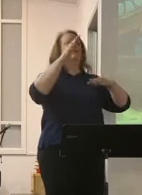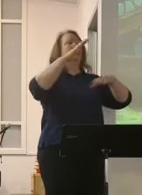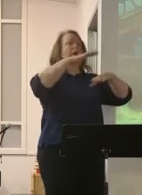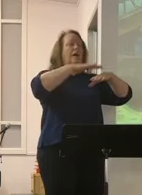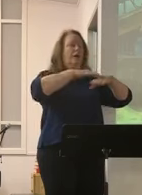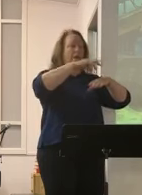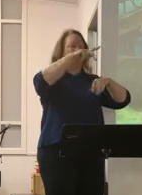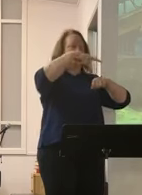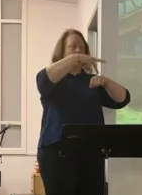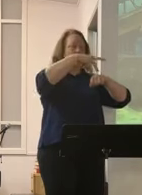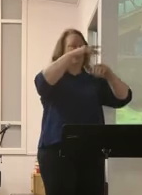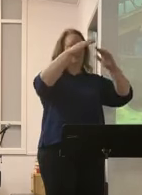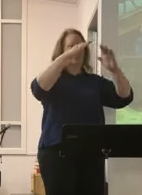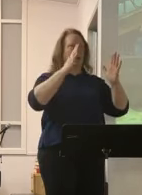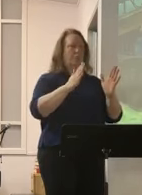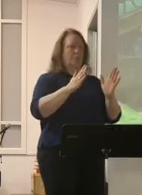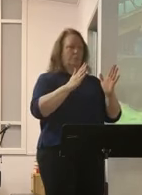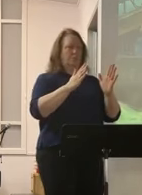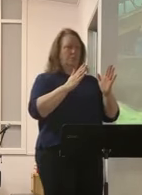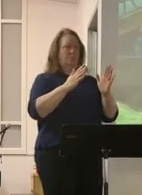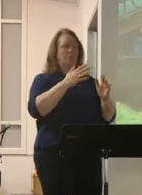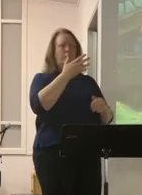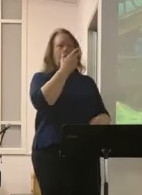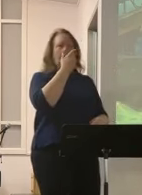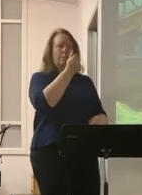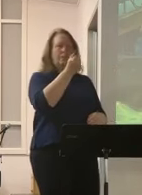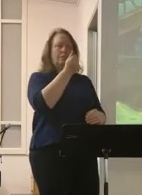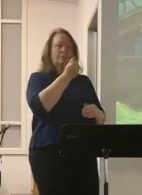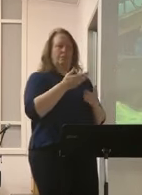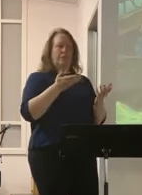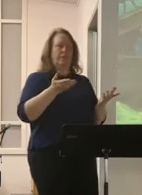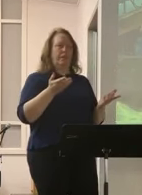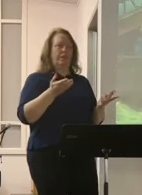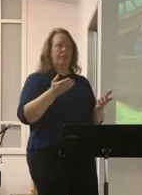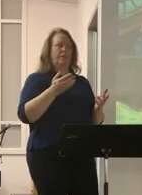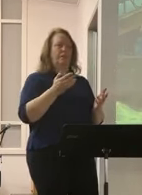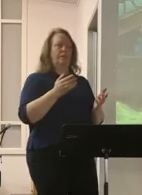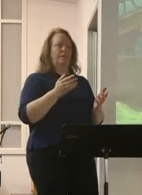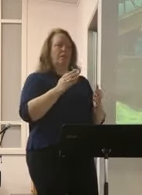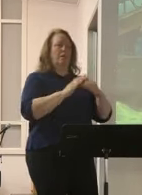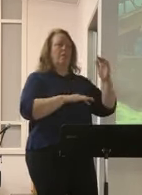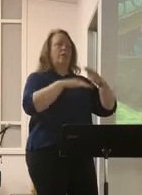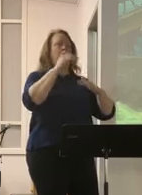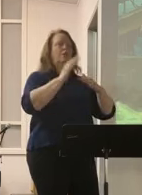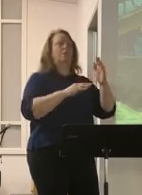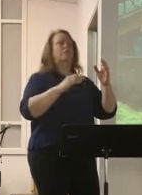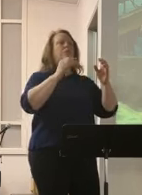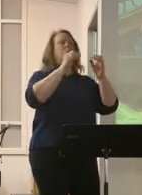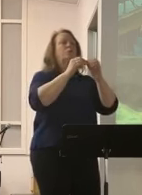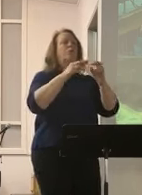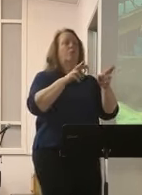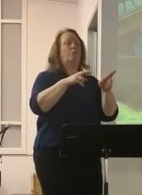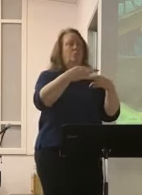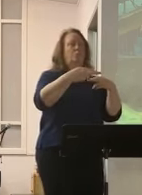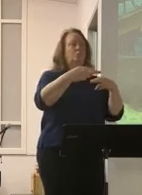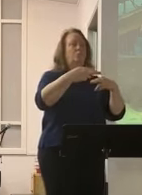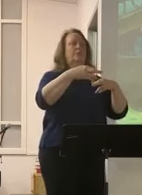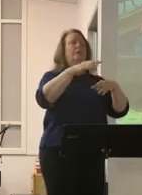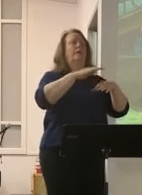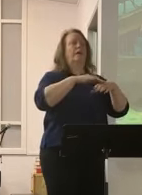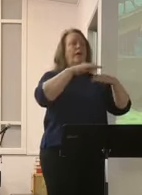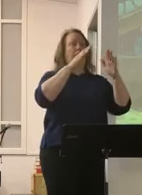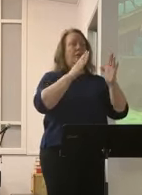one of the interesting things about this house is they have built rooms onto the house. So as Jesus